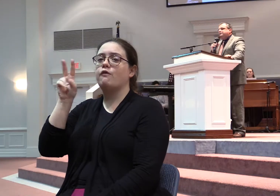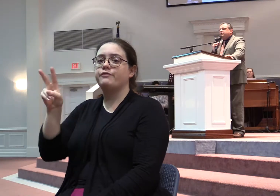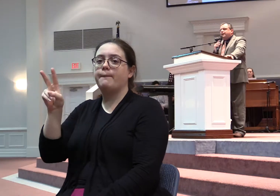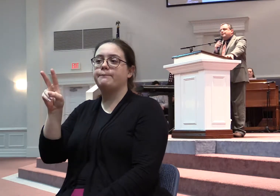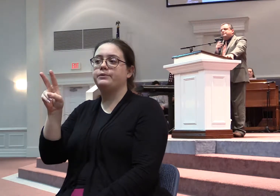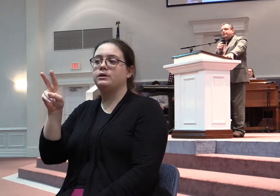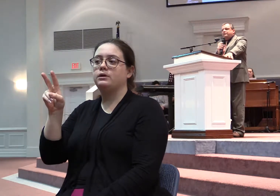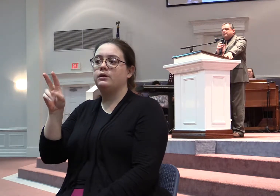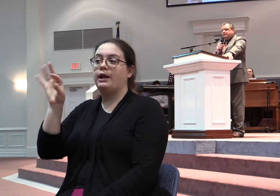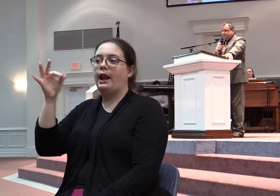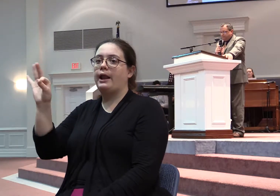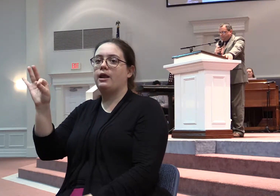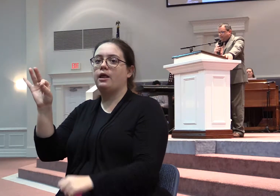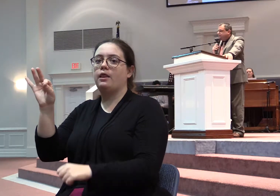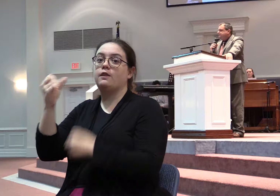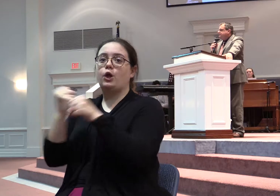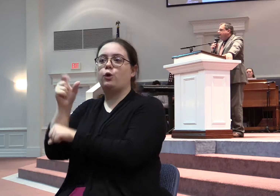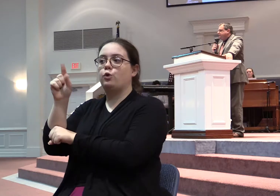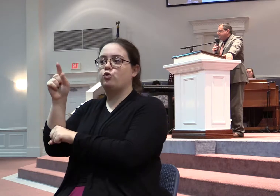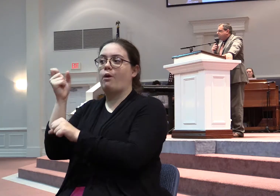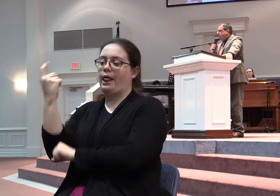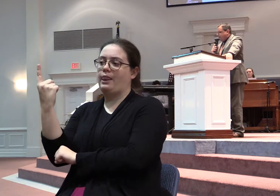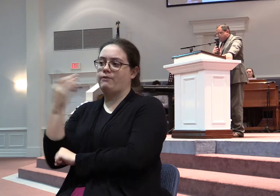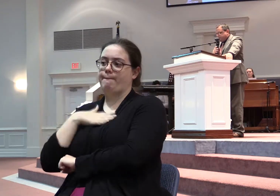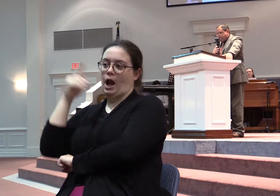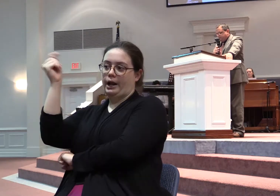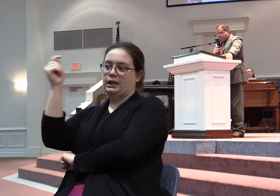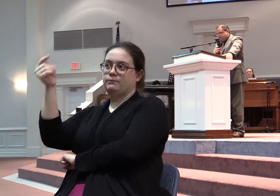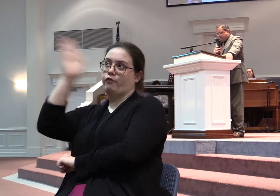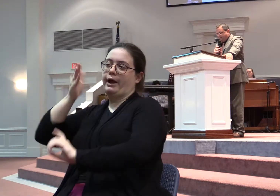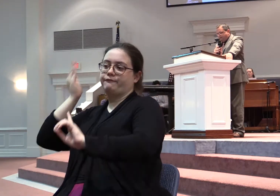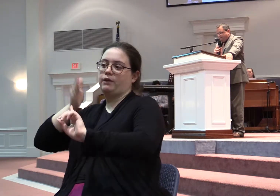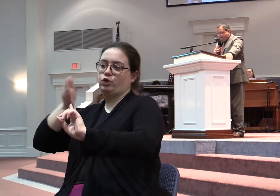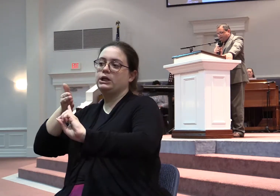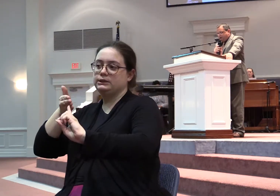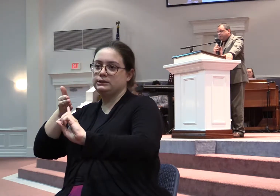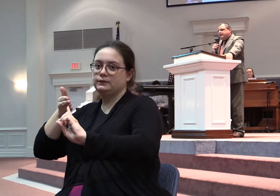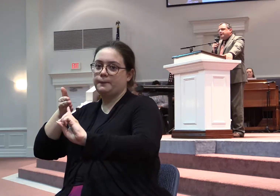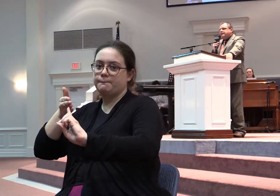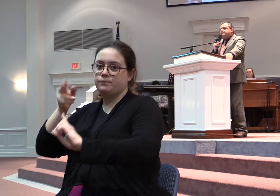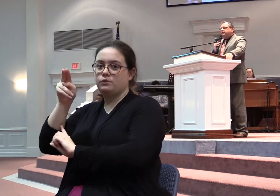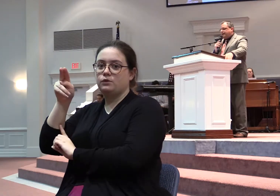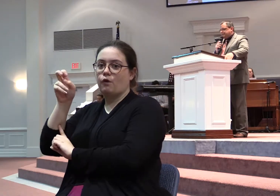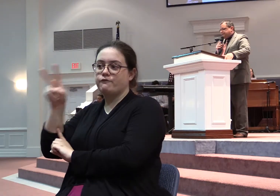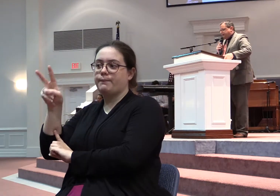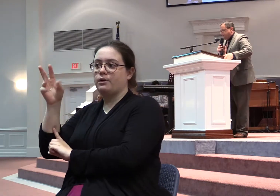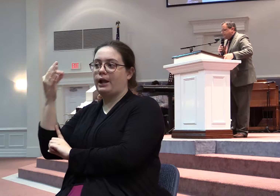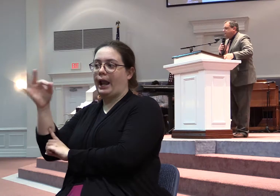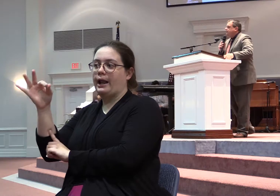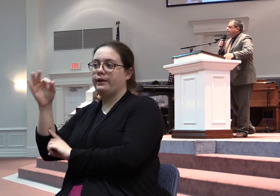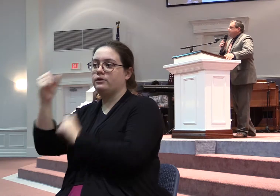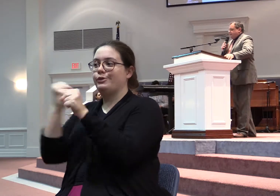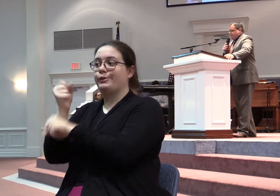November 19th, 2011. This is my testimony of God's faithfulness. November 19th,